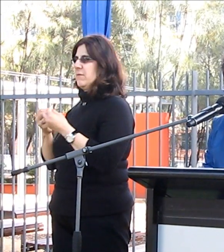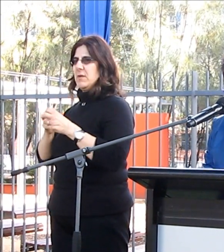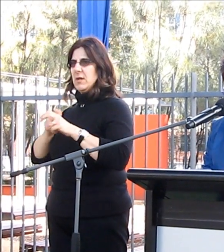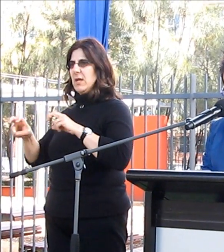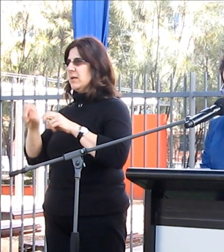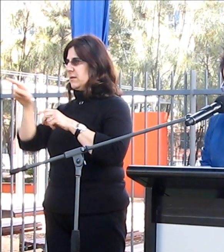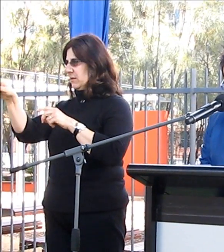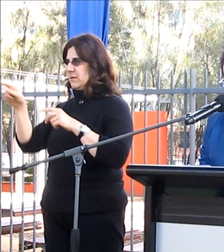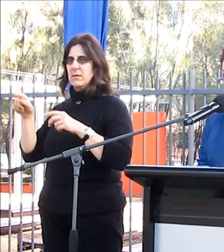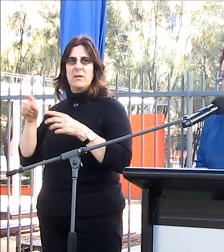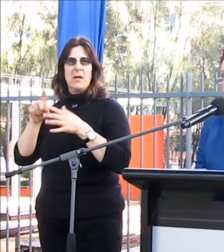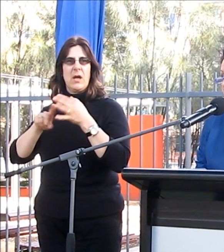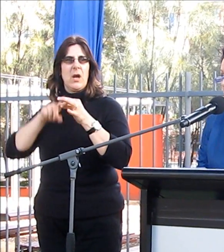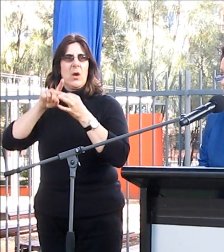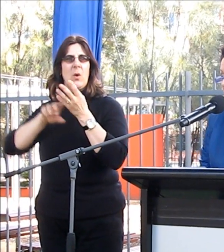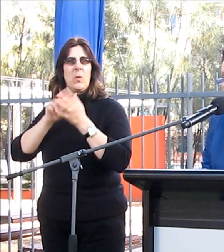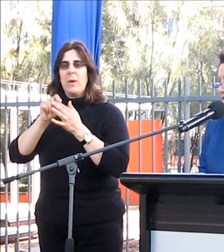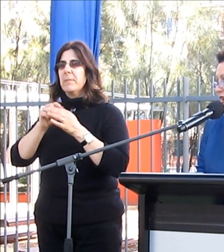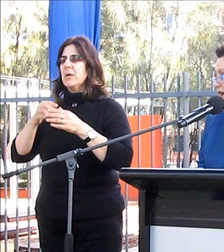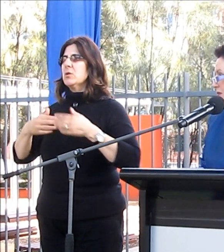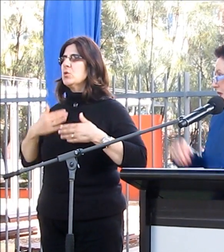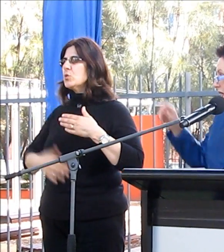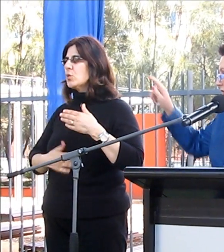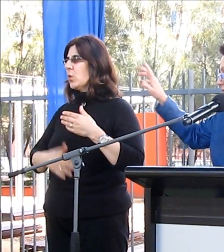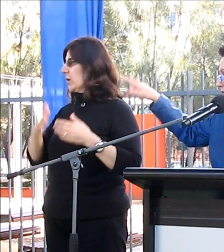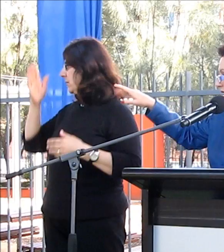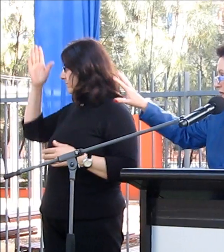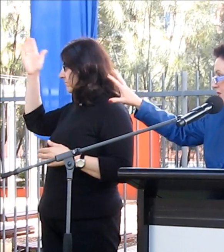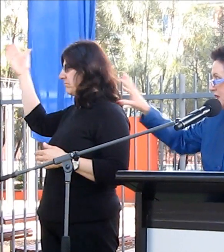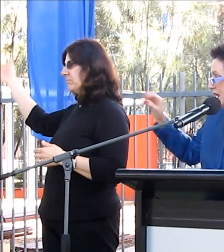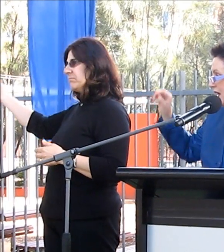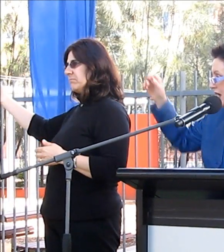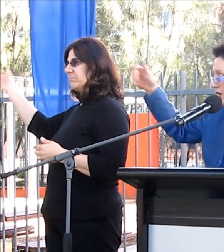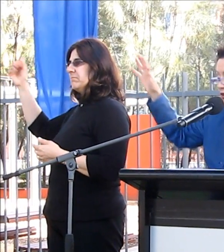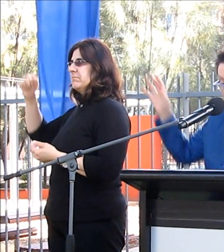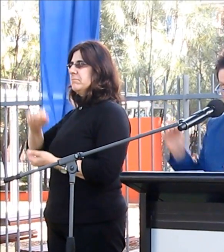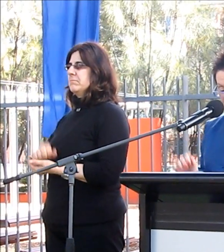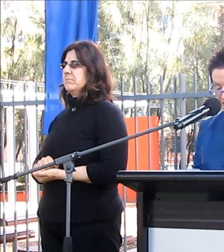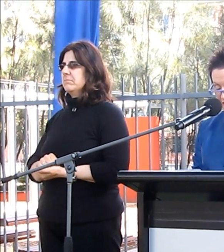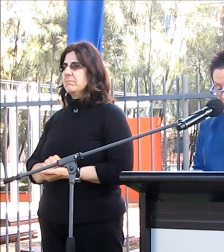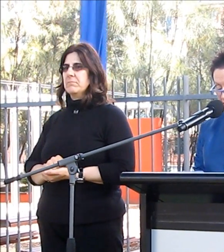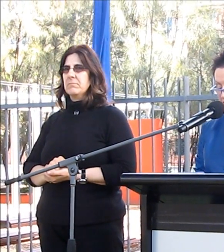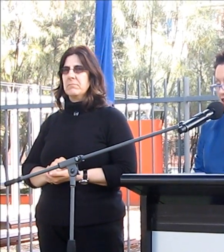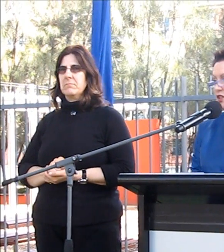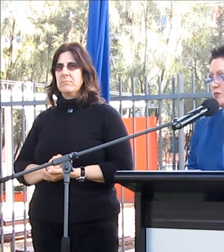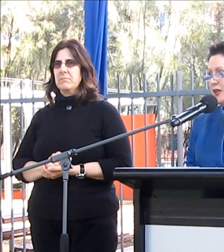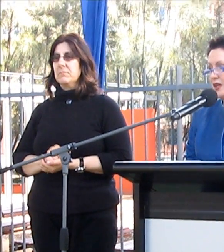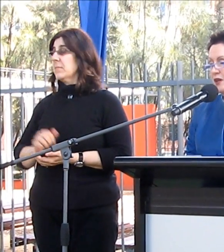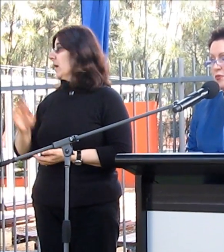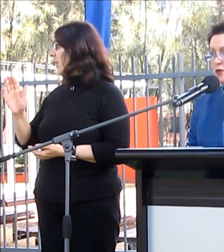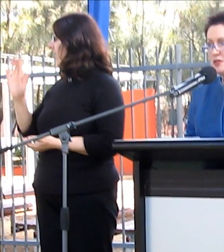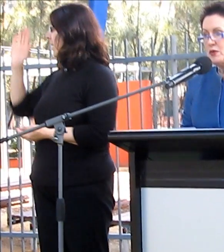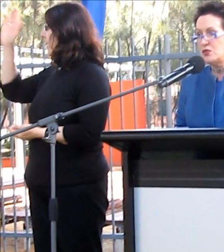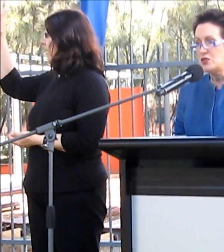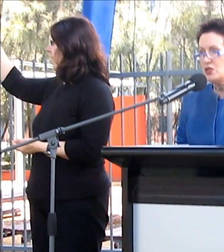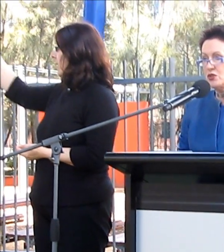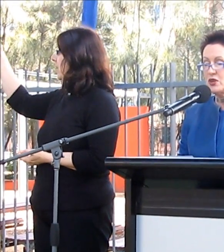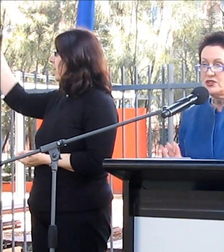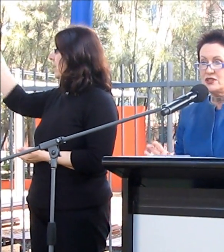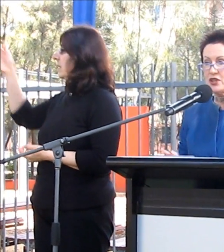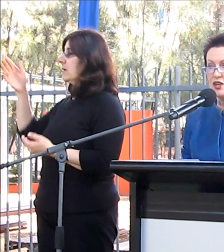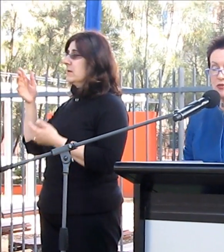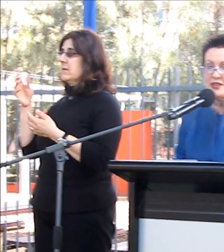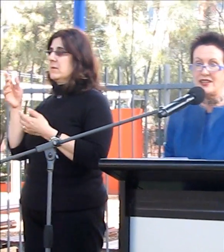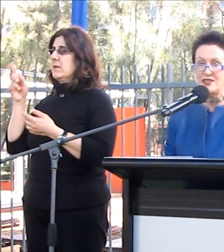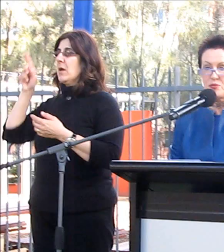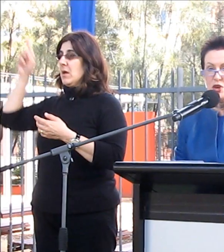equipment. There's a new toilet block here on the left, and on the right that's going to be a purpose-built secure, well,